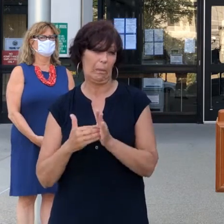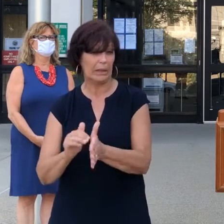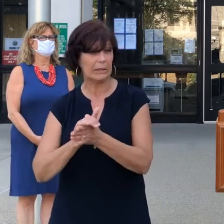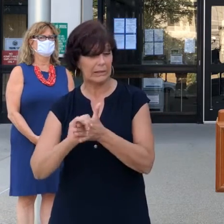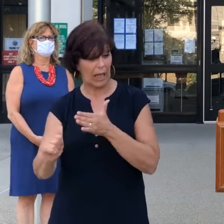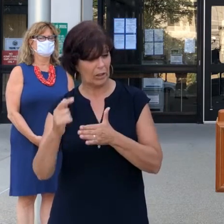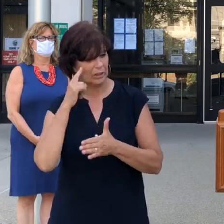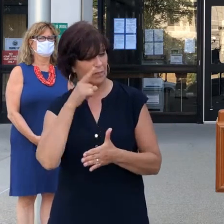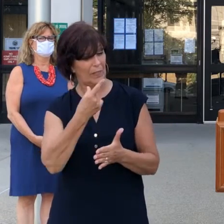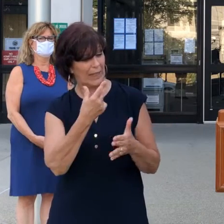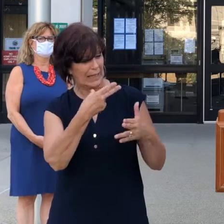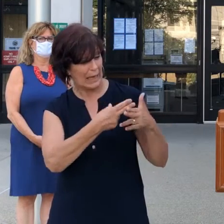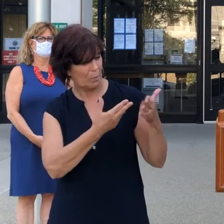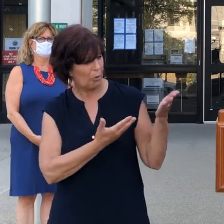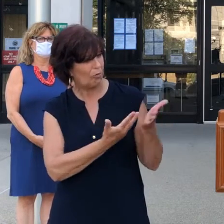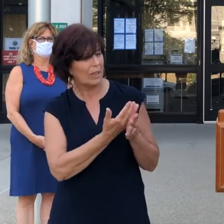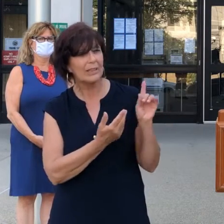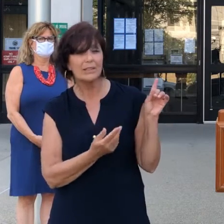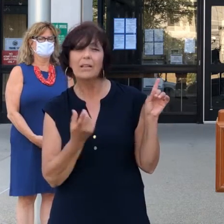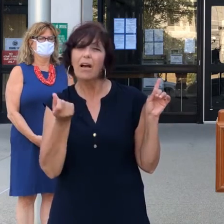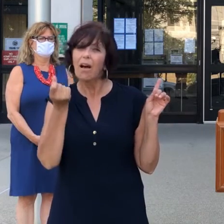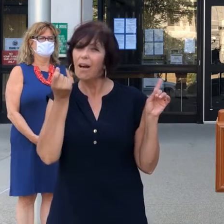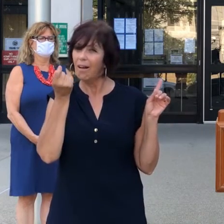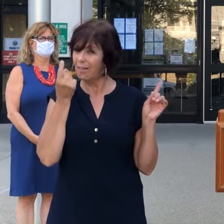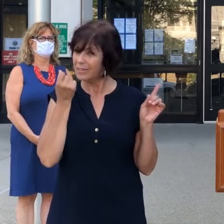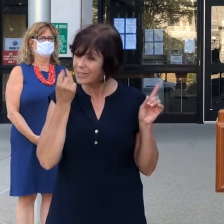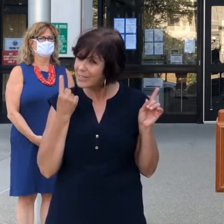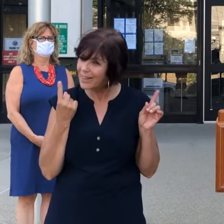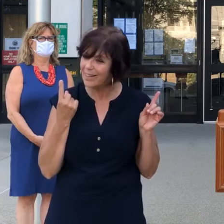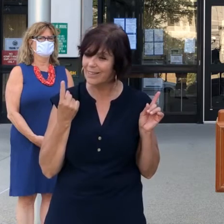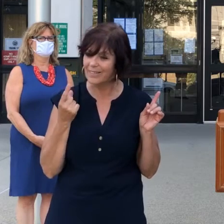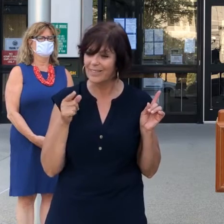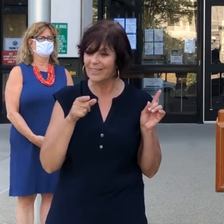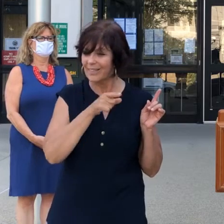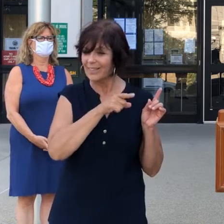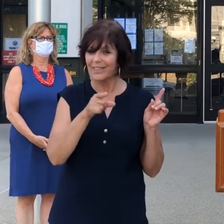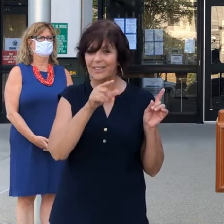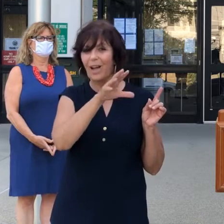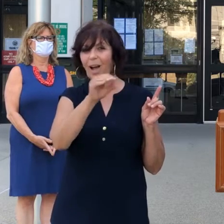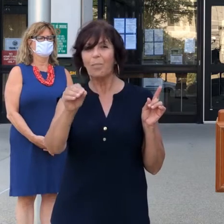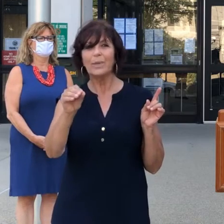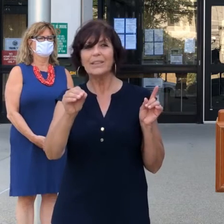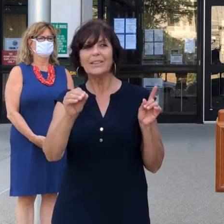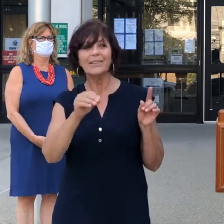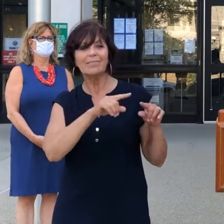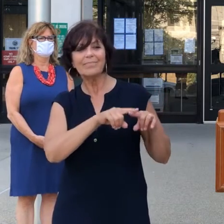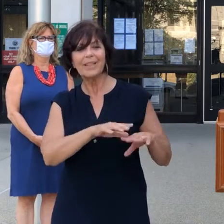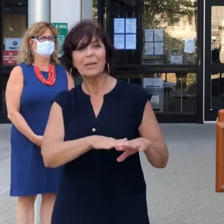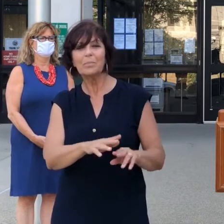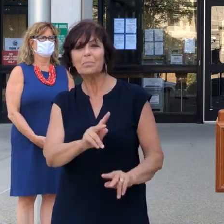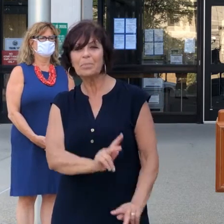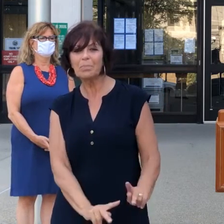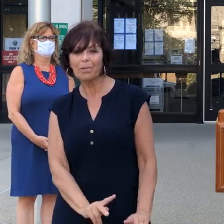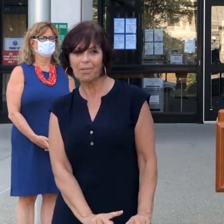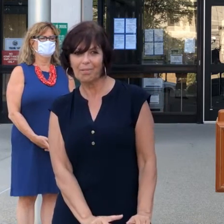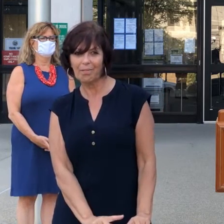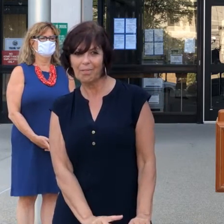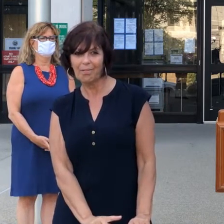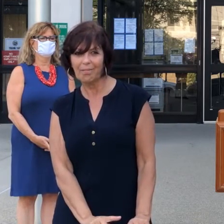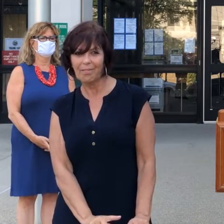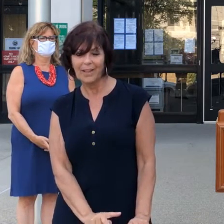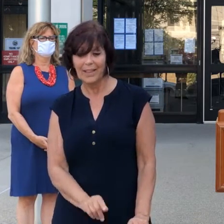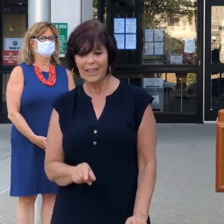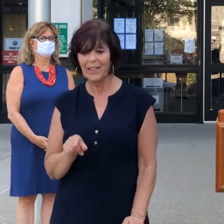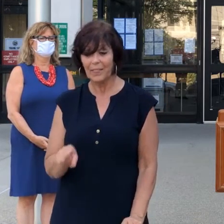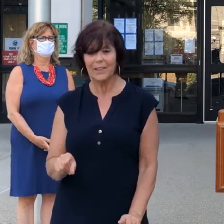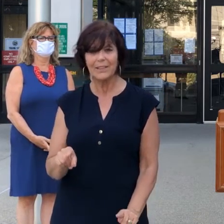rights on a facility, understand that all these companies are people-based. And this